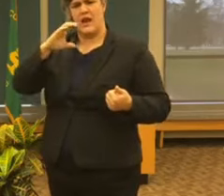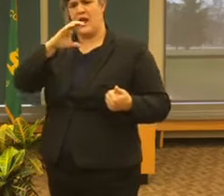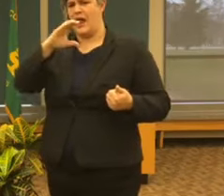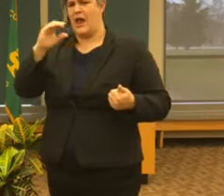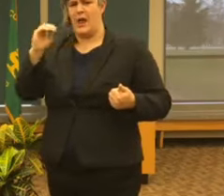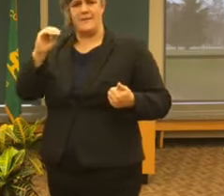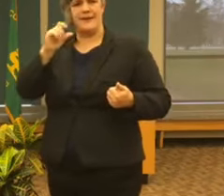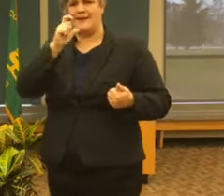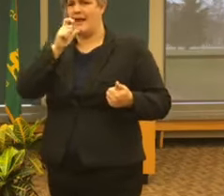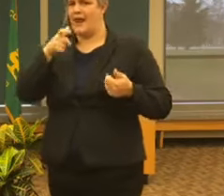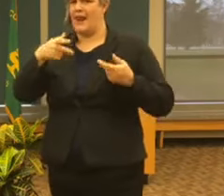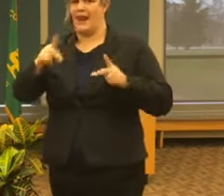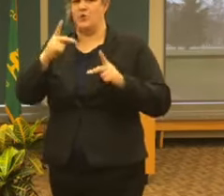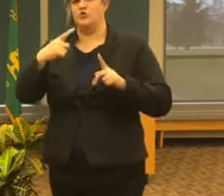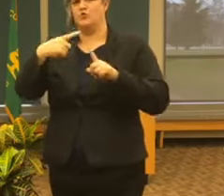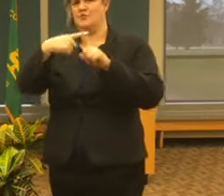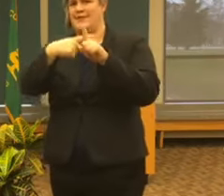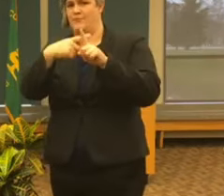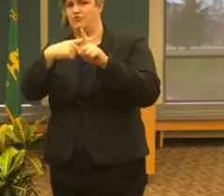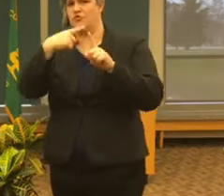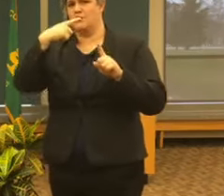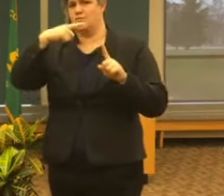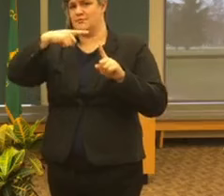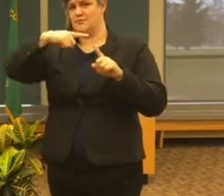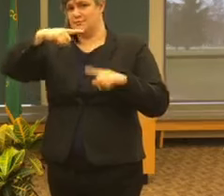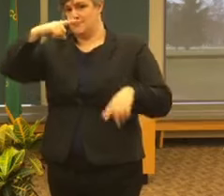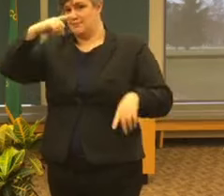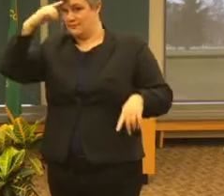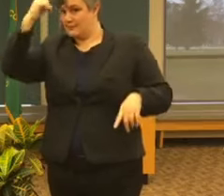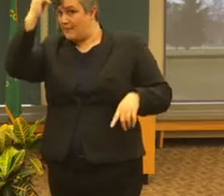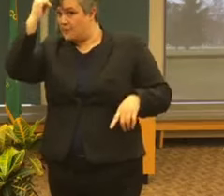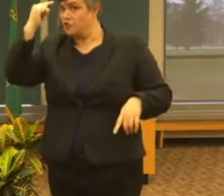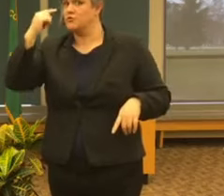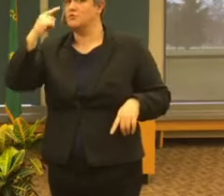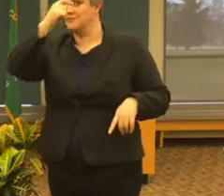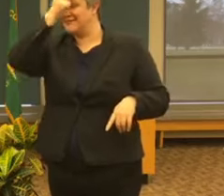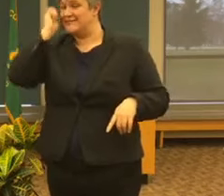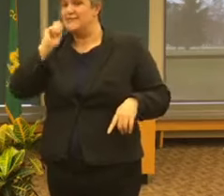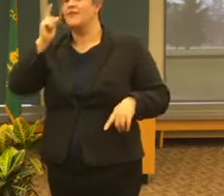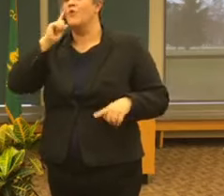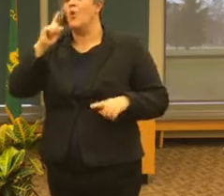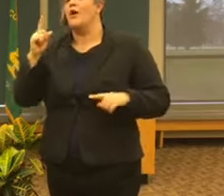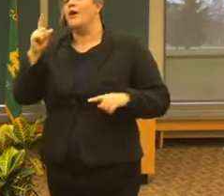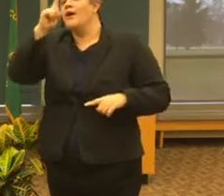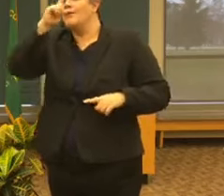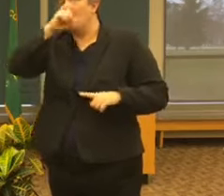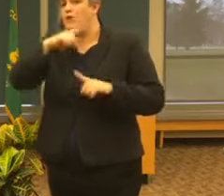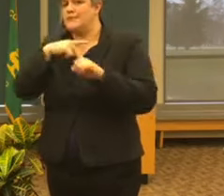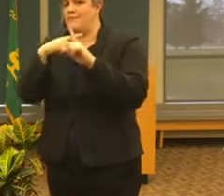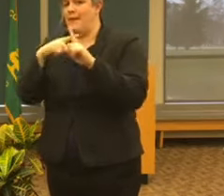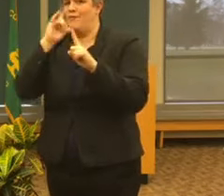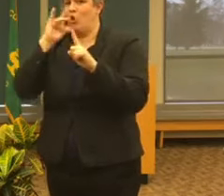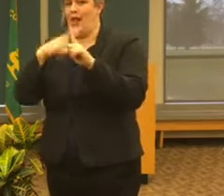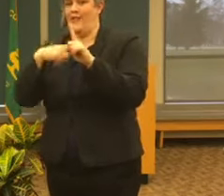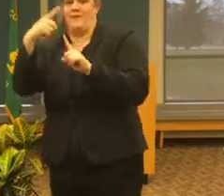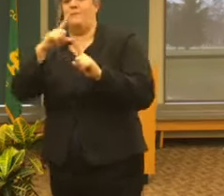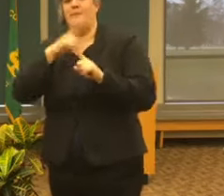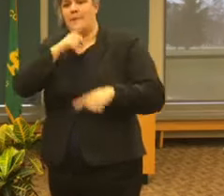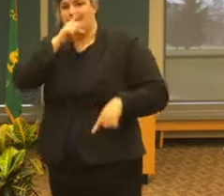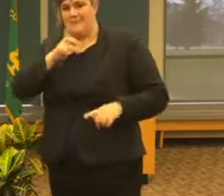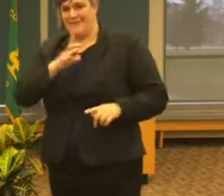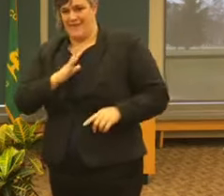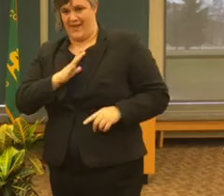to take temperatures because of the false positive readings and also ADA issues. And now you're saying that we should